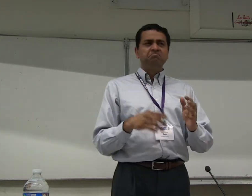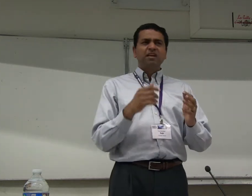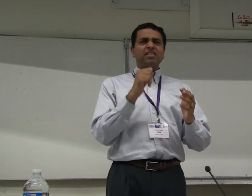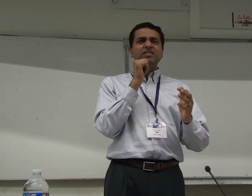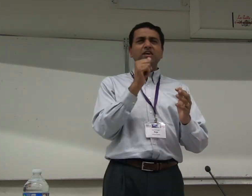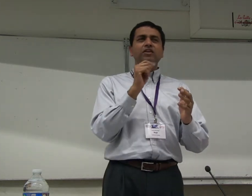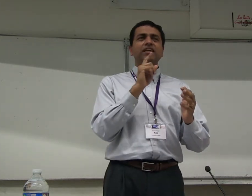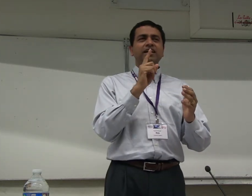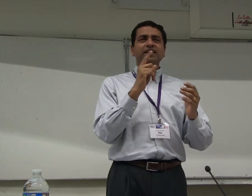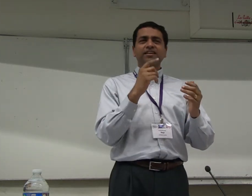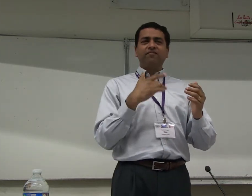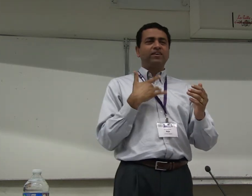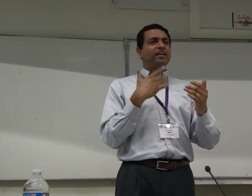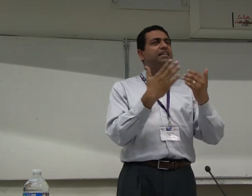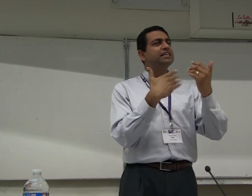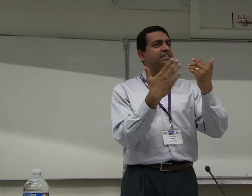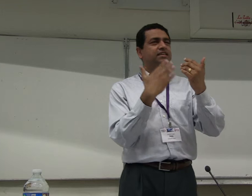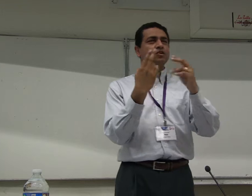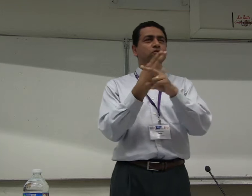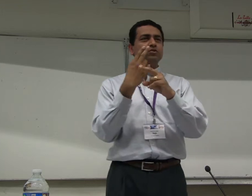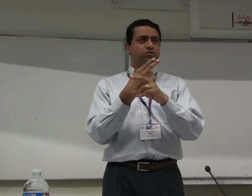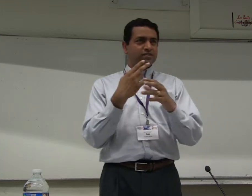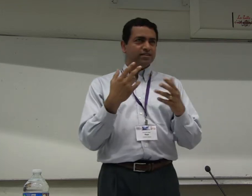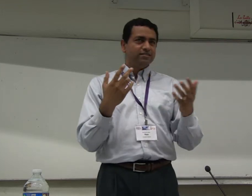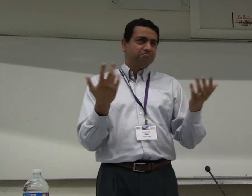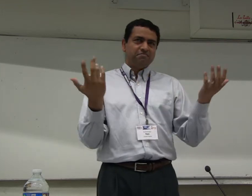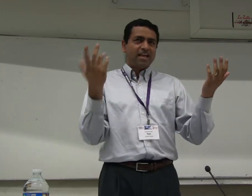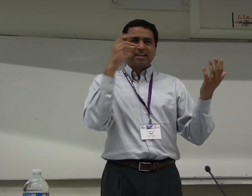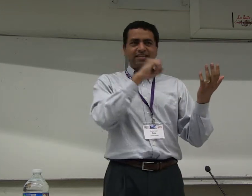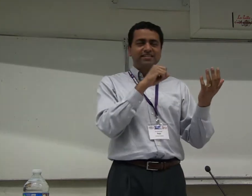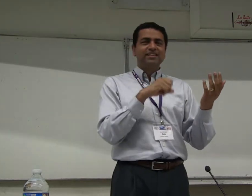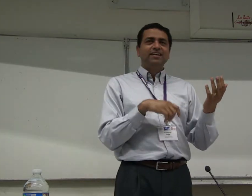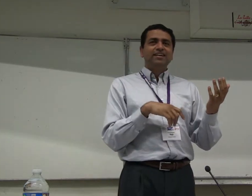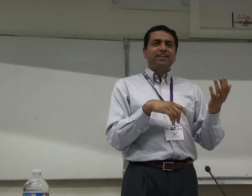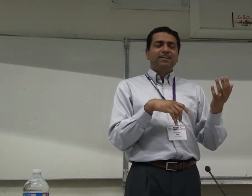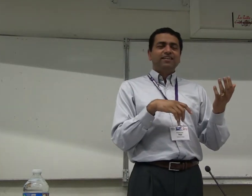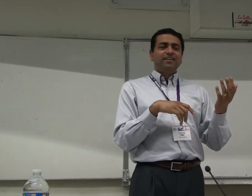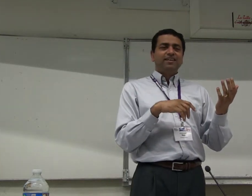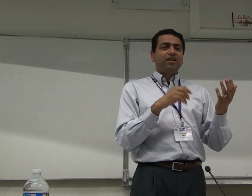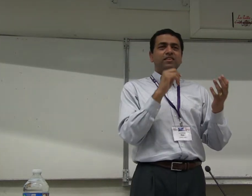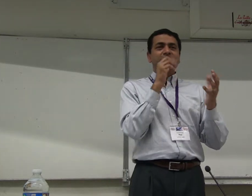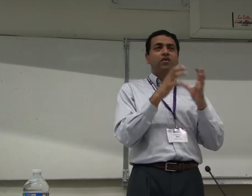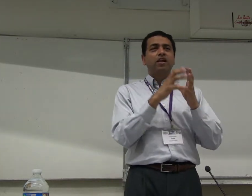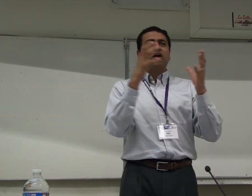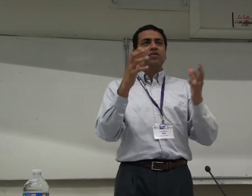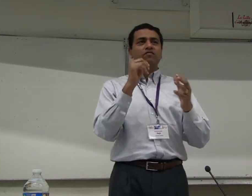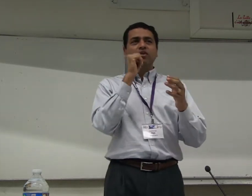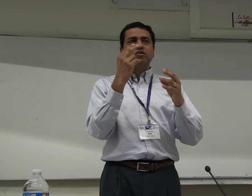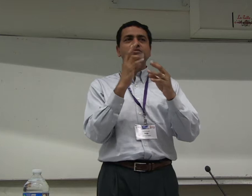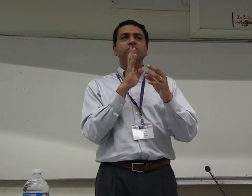fact that it was a first-time experience. So, for example, it wasn't really easy to use. I guess there